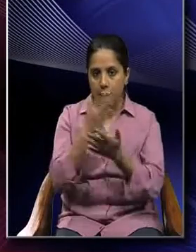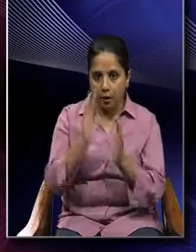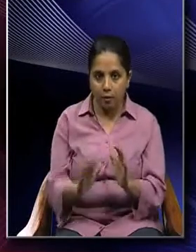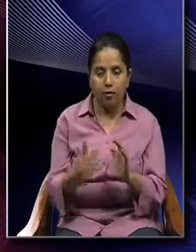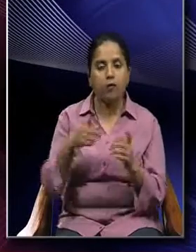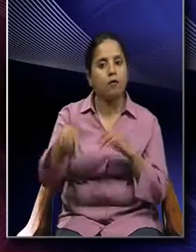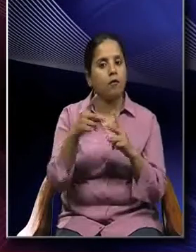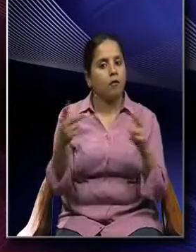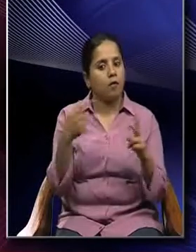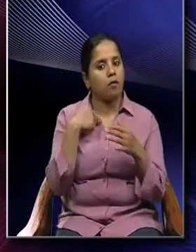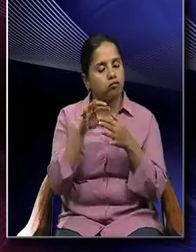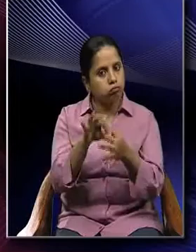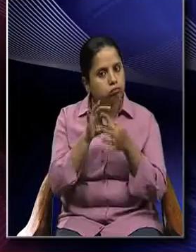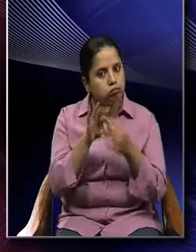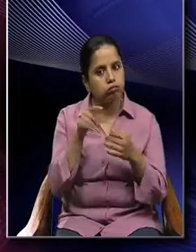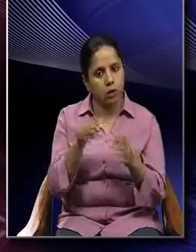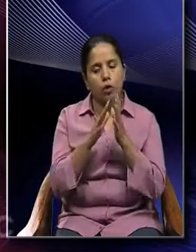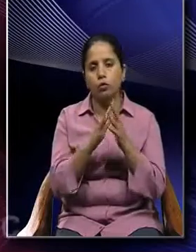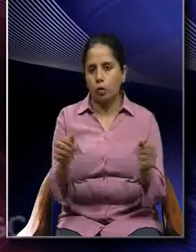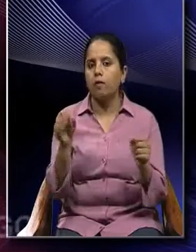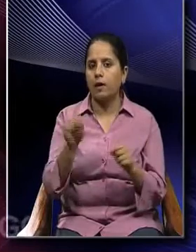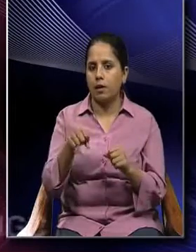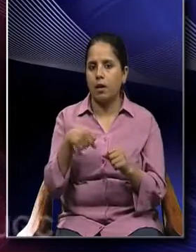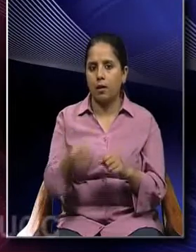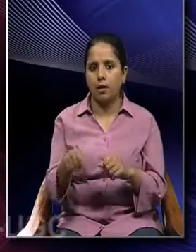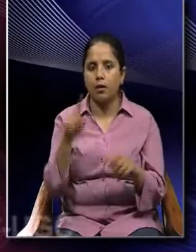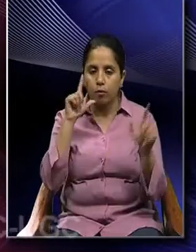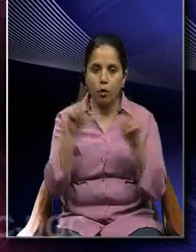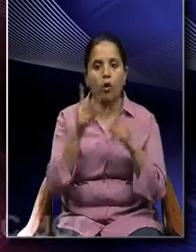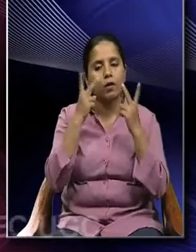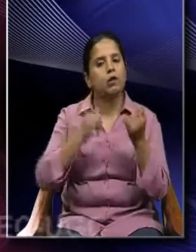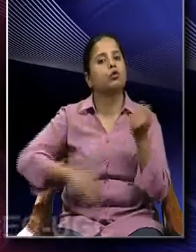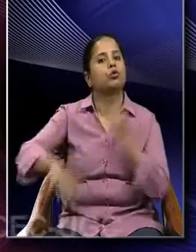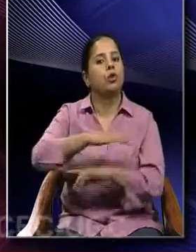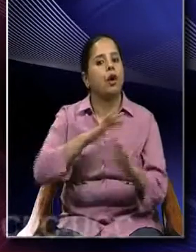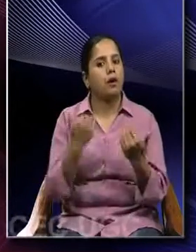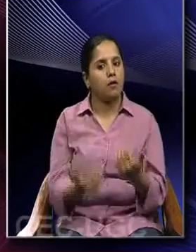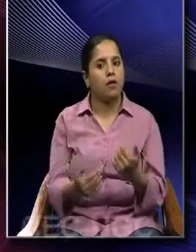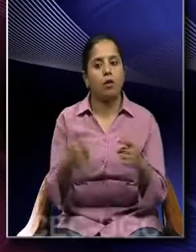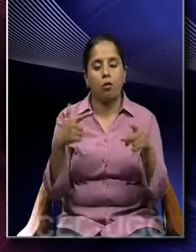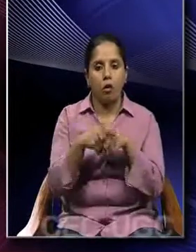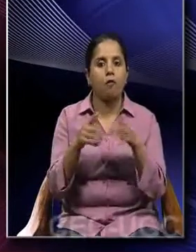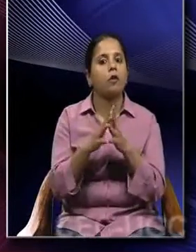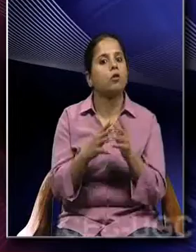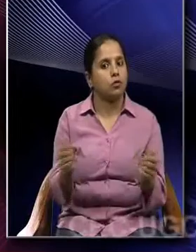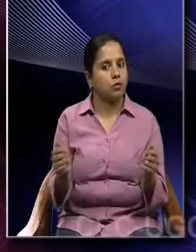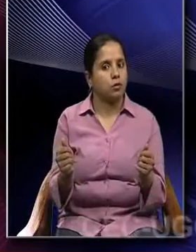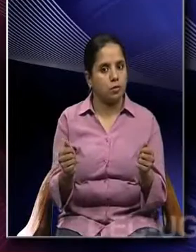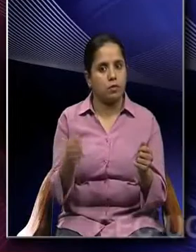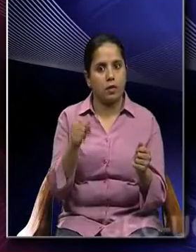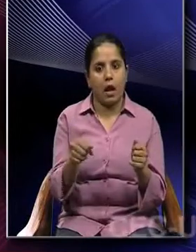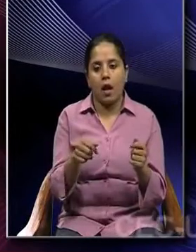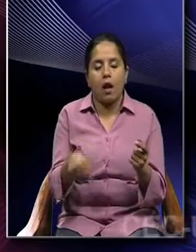then of course we are going to witness a society where the conflict is dissolved and not